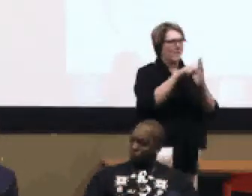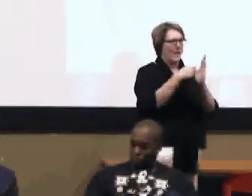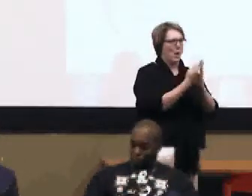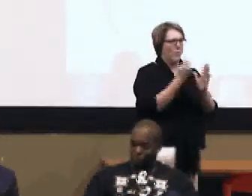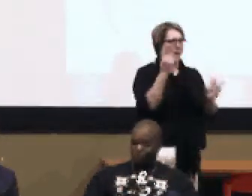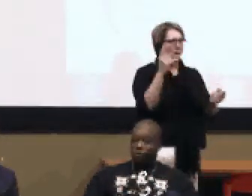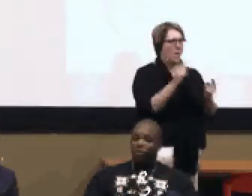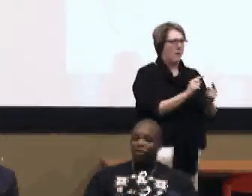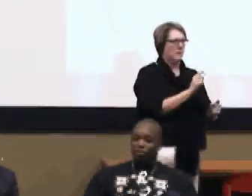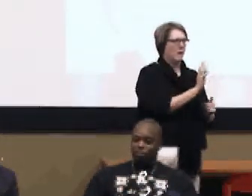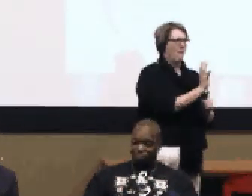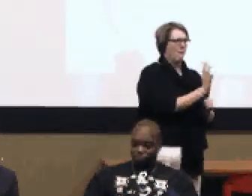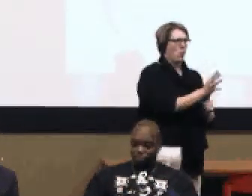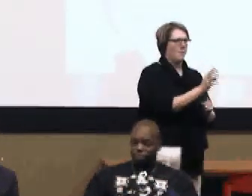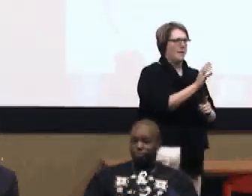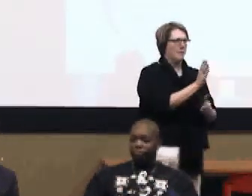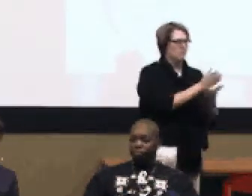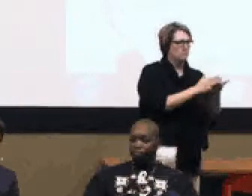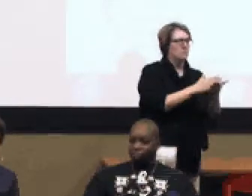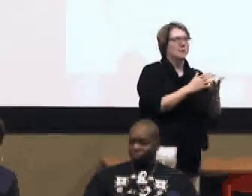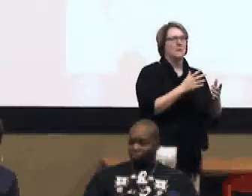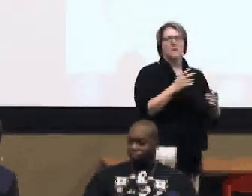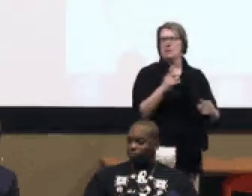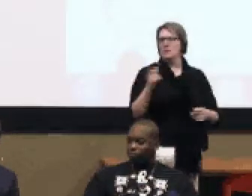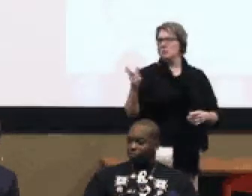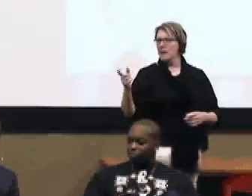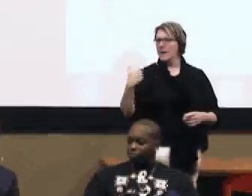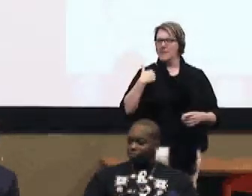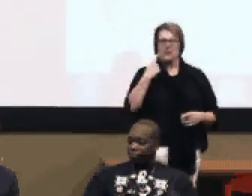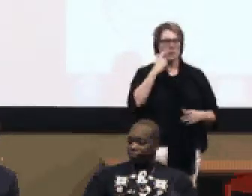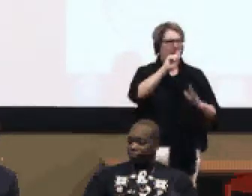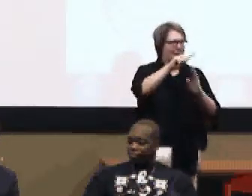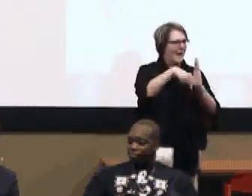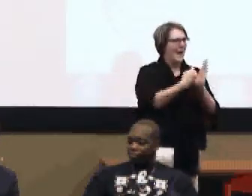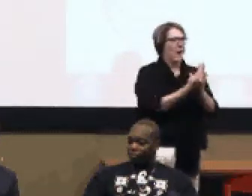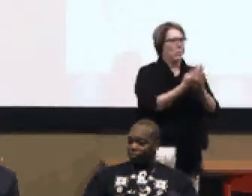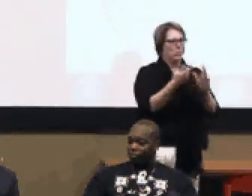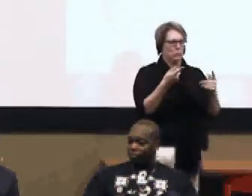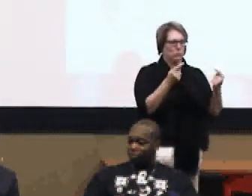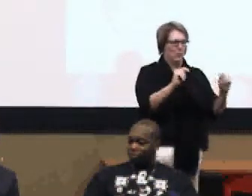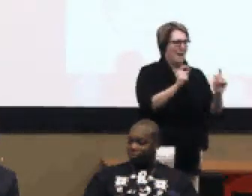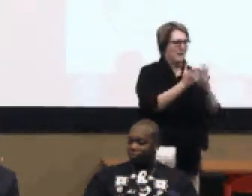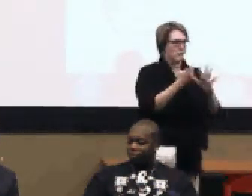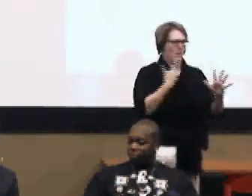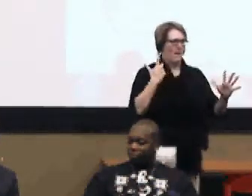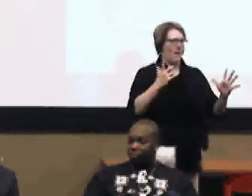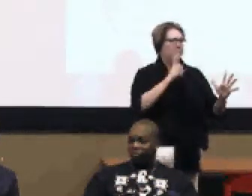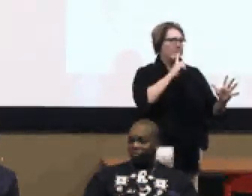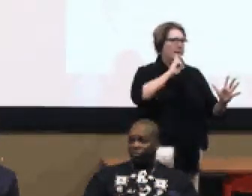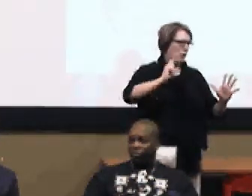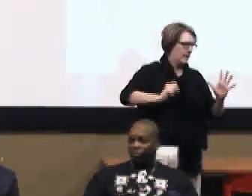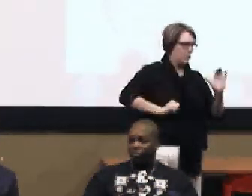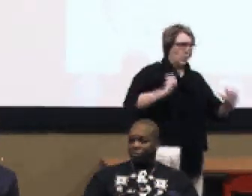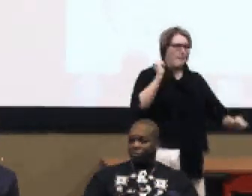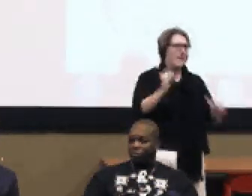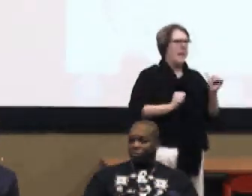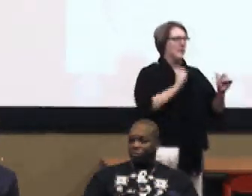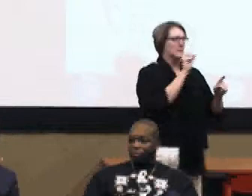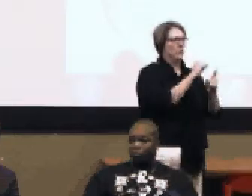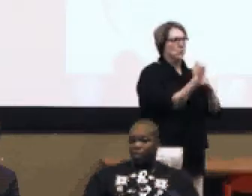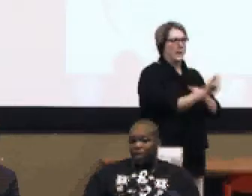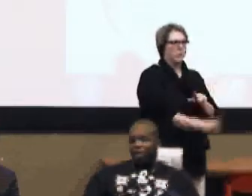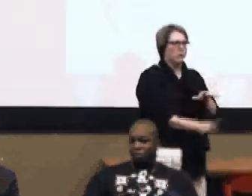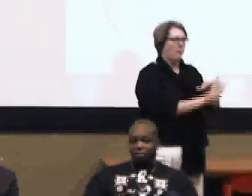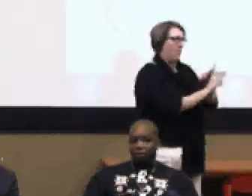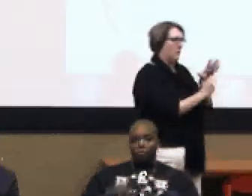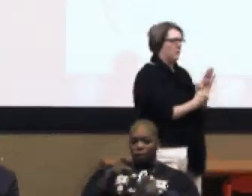into like a 4-minute segment. And it's very And they much just spend that hour trying to have a dramatic situation happen that they can show on